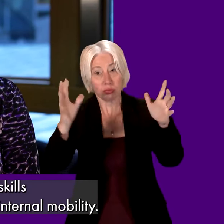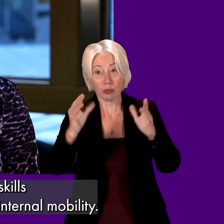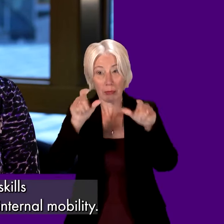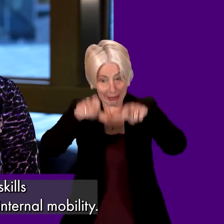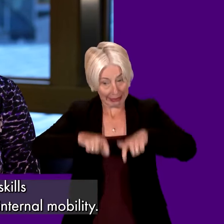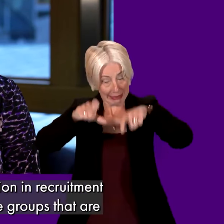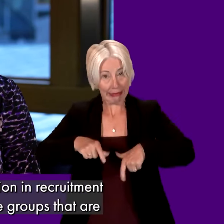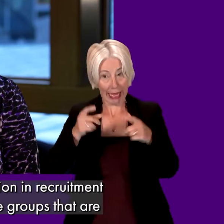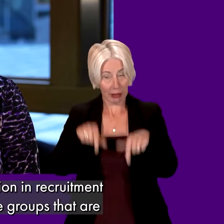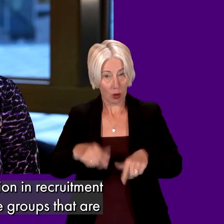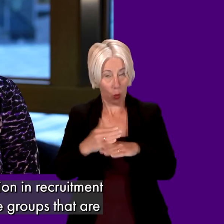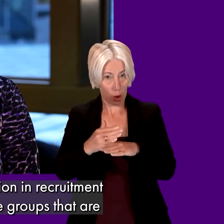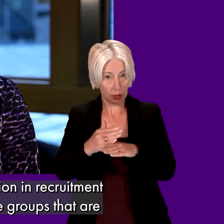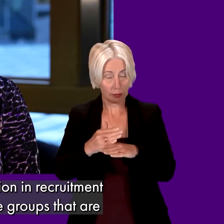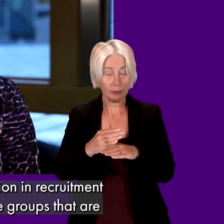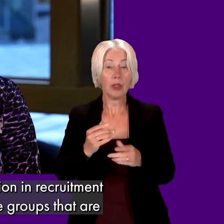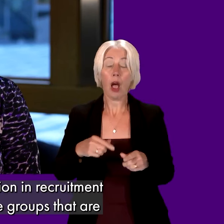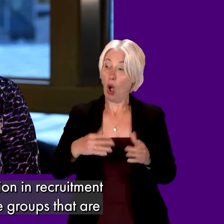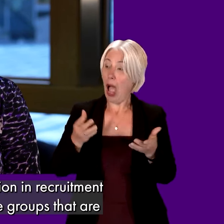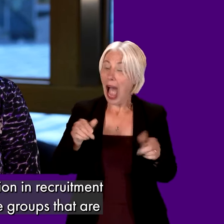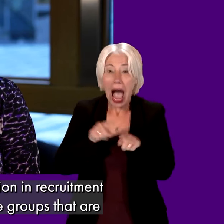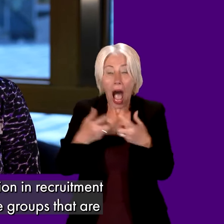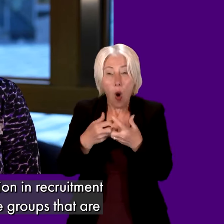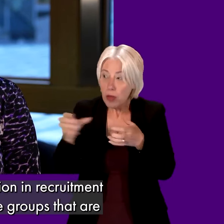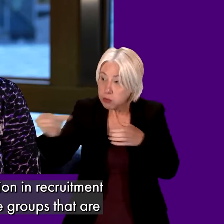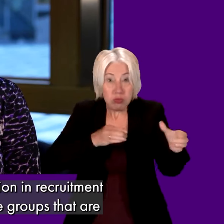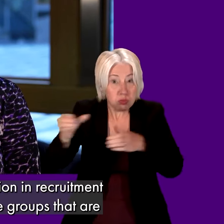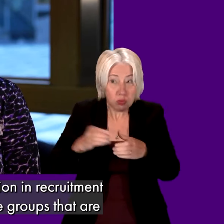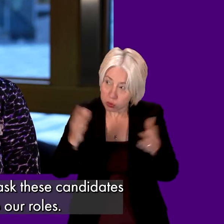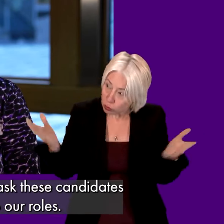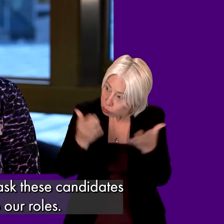mobility. We use positive action in recruitment, and where we have